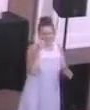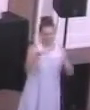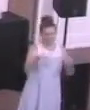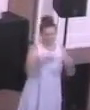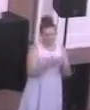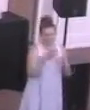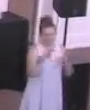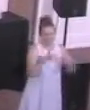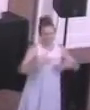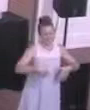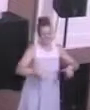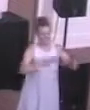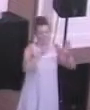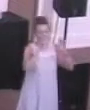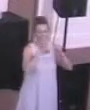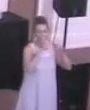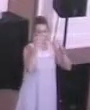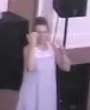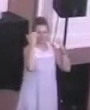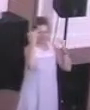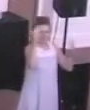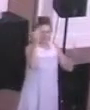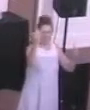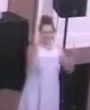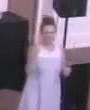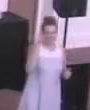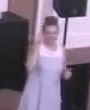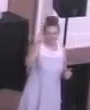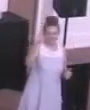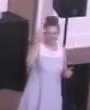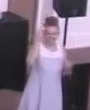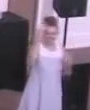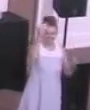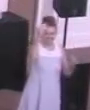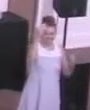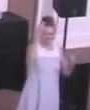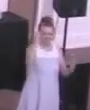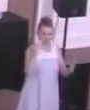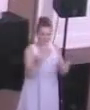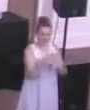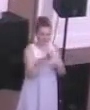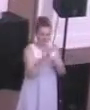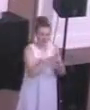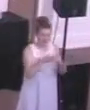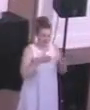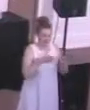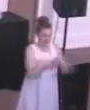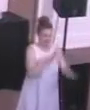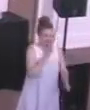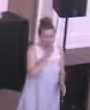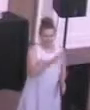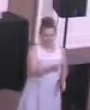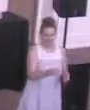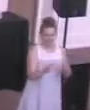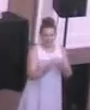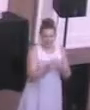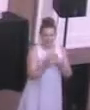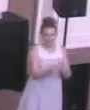ways submit to Him. And he will make your path straight. We're